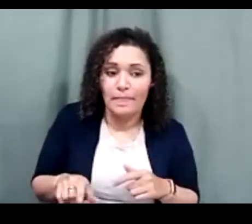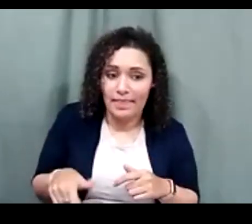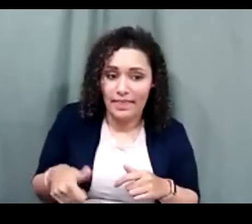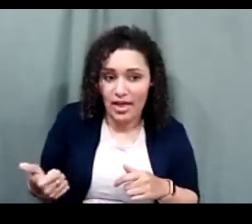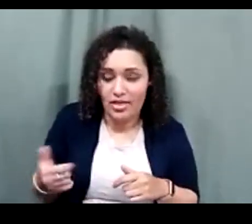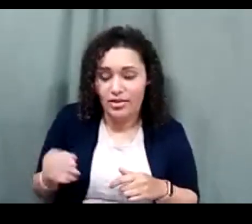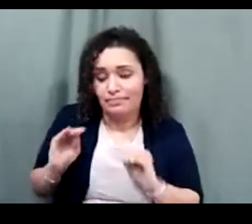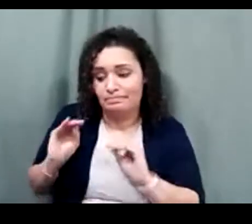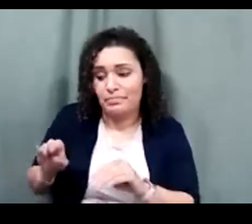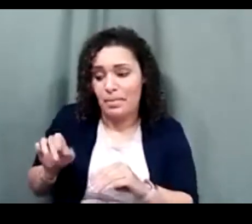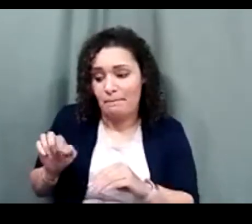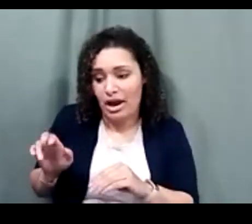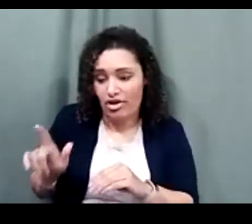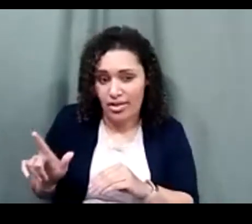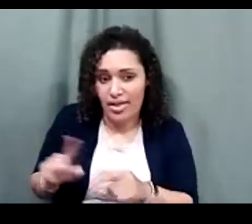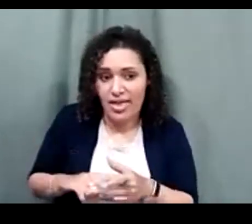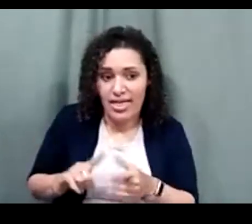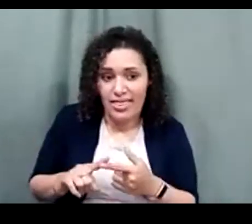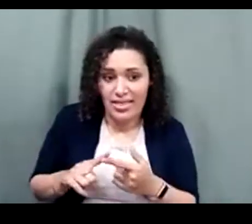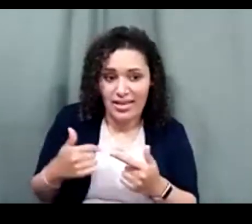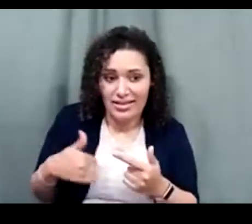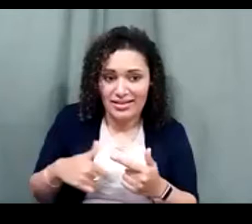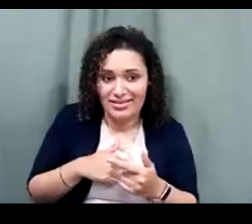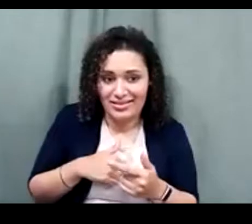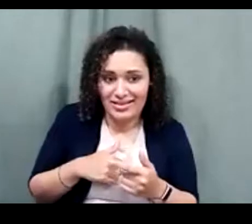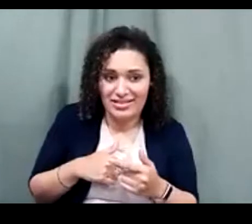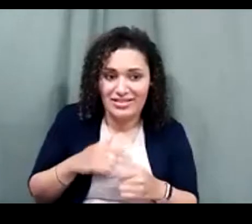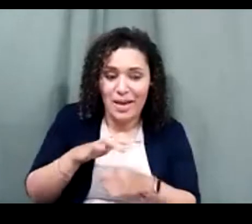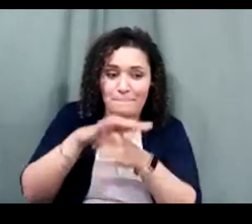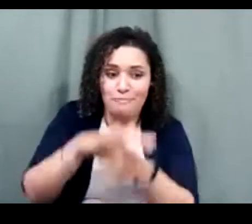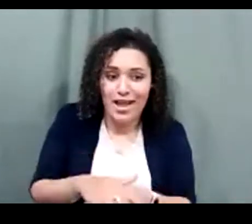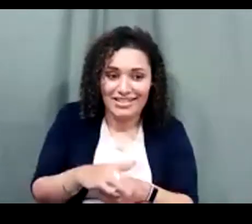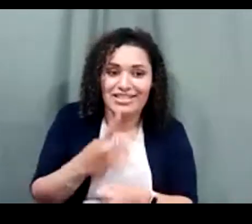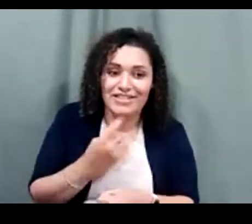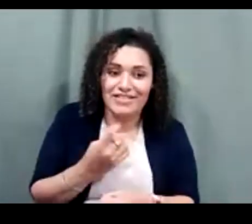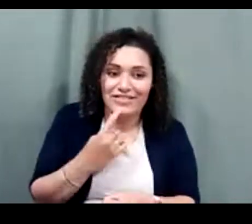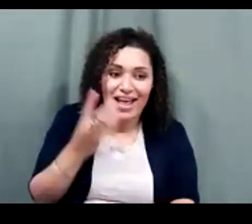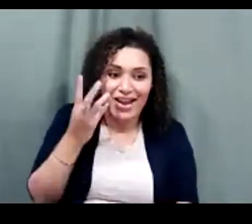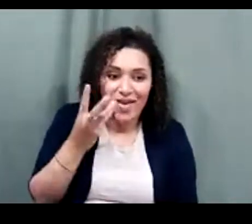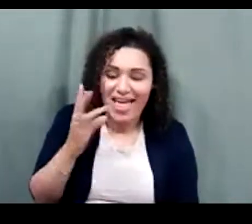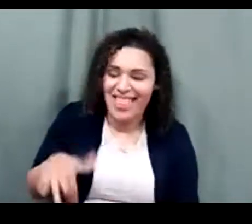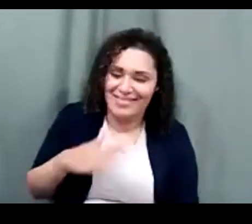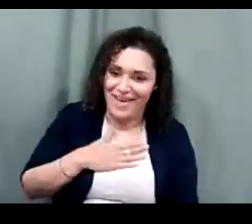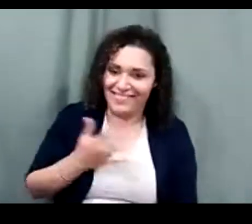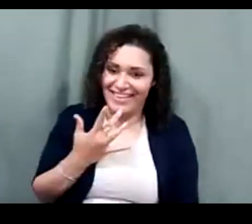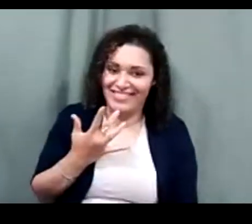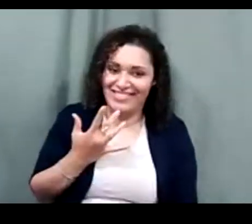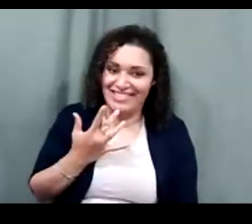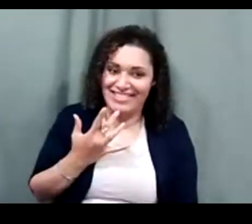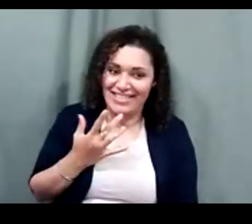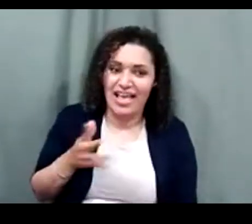barrel. And then we have to press the red wineskins, and that's my real favorite. So then what's left in the